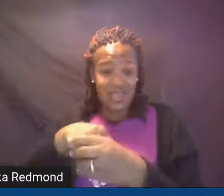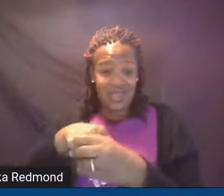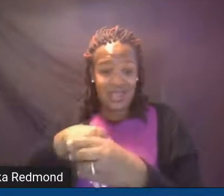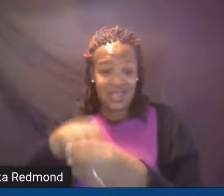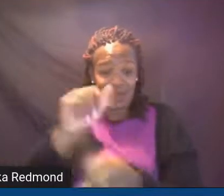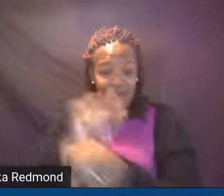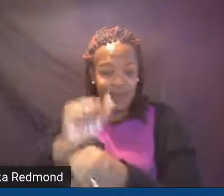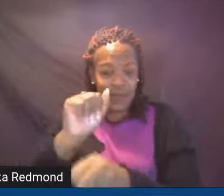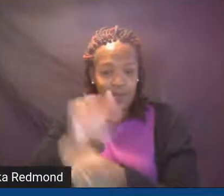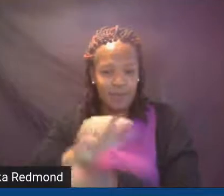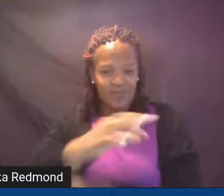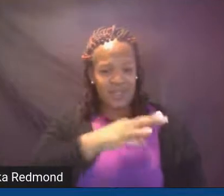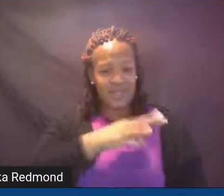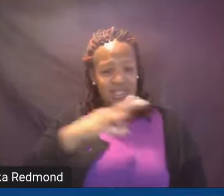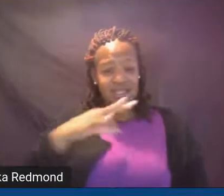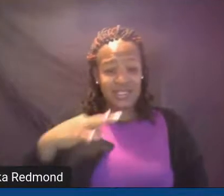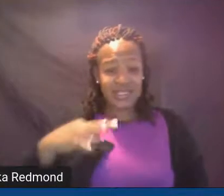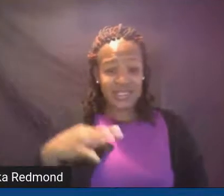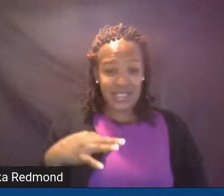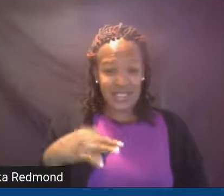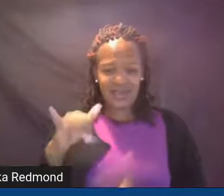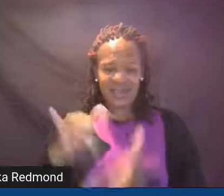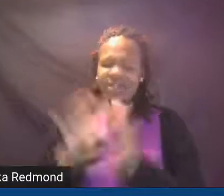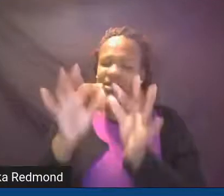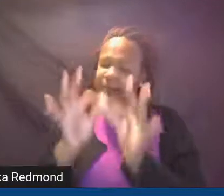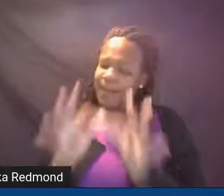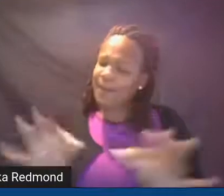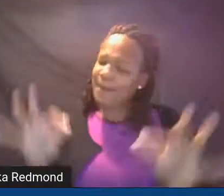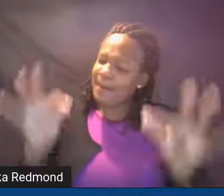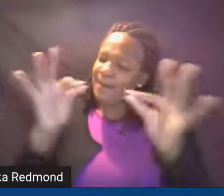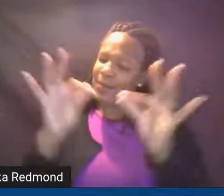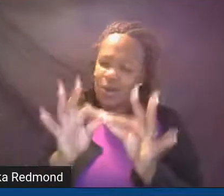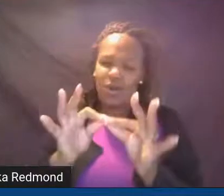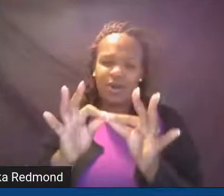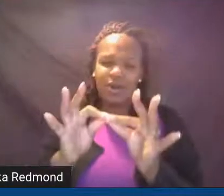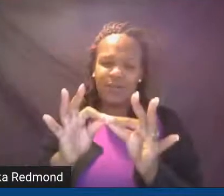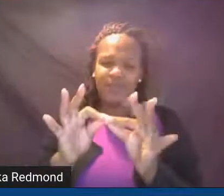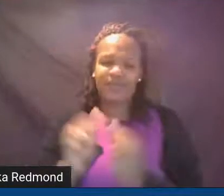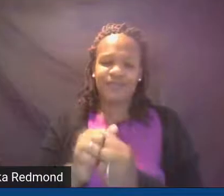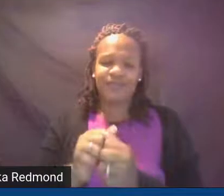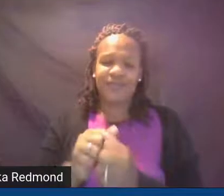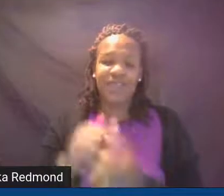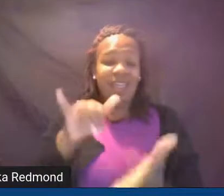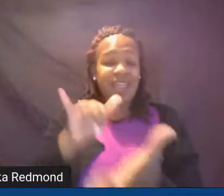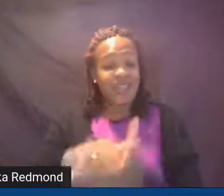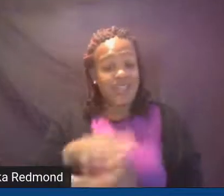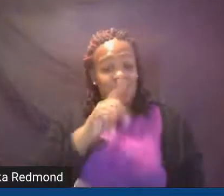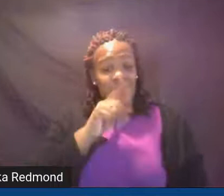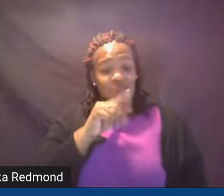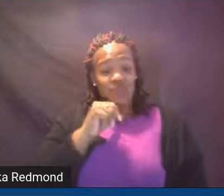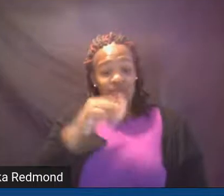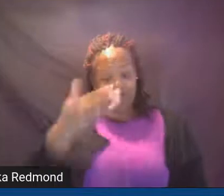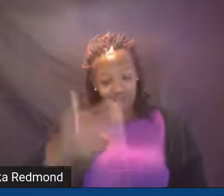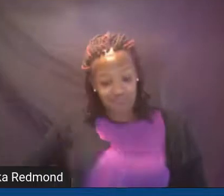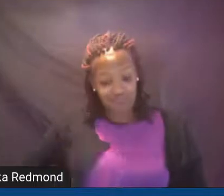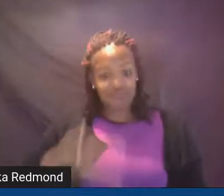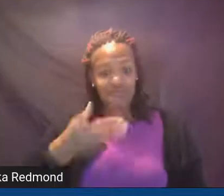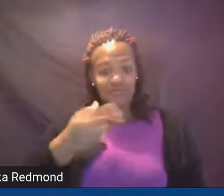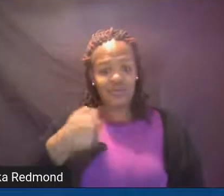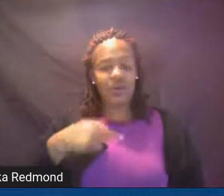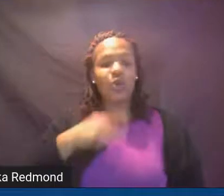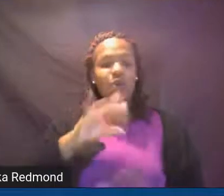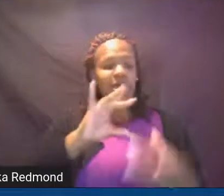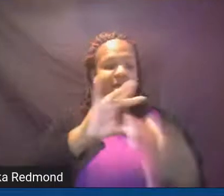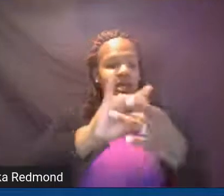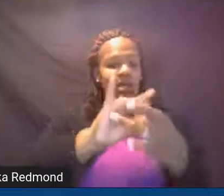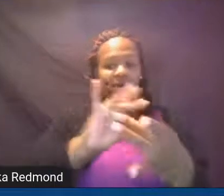staffing industry, absolutely, that is so important, because that's what really who we are, right? We connect people to